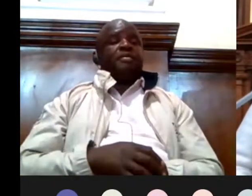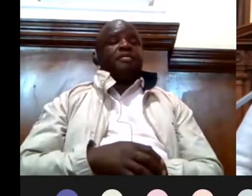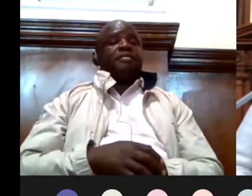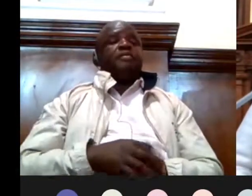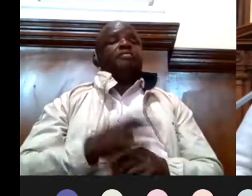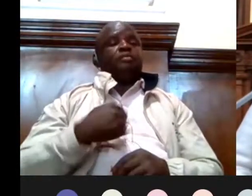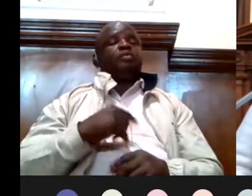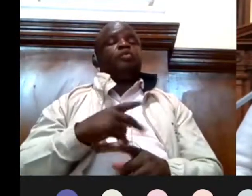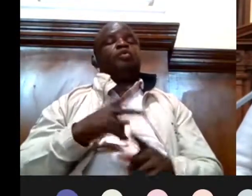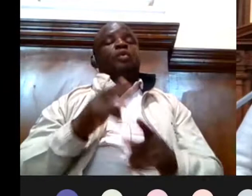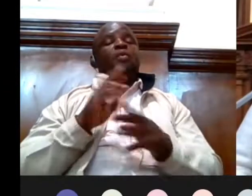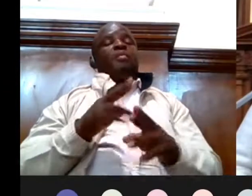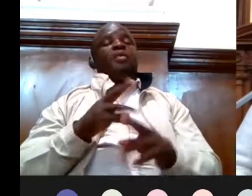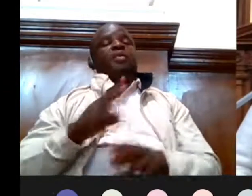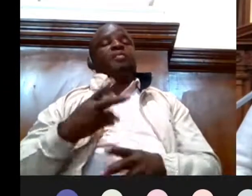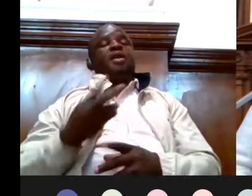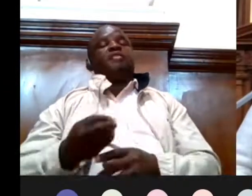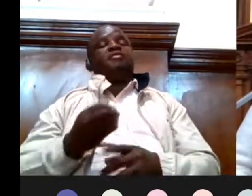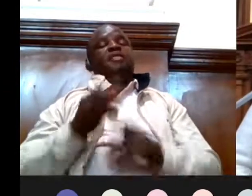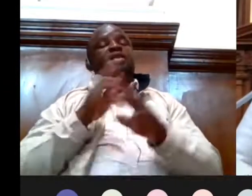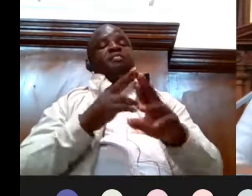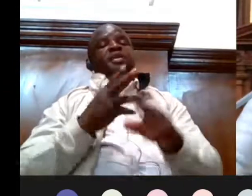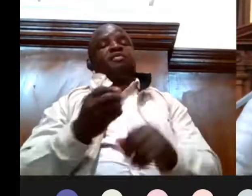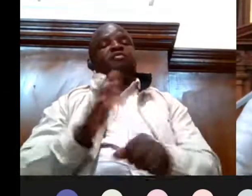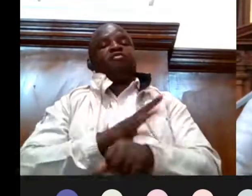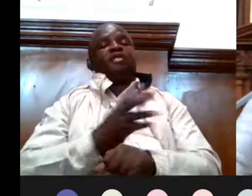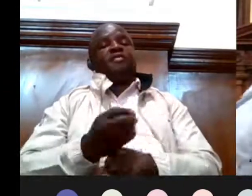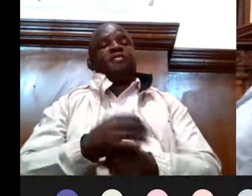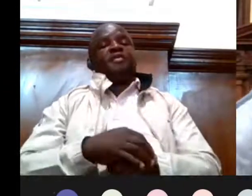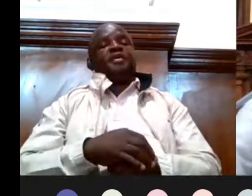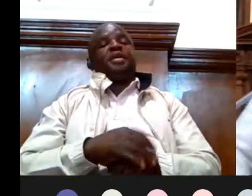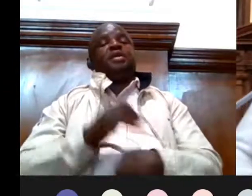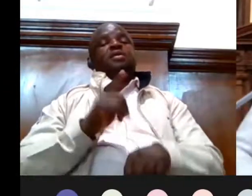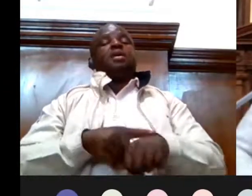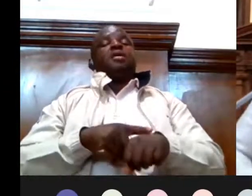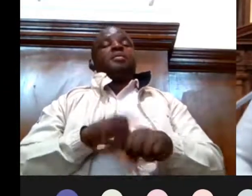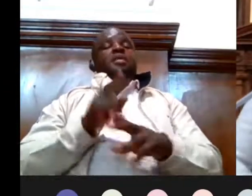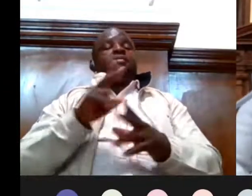rurirebomme. That is when we felt when our policies